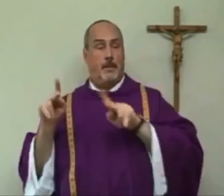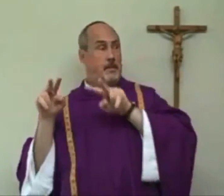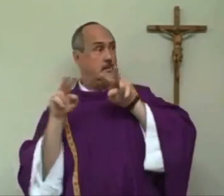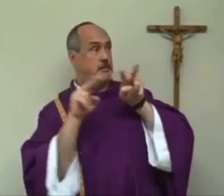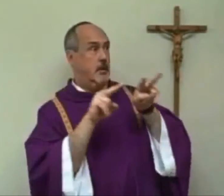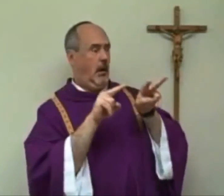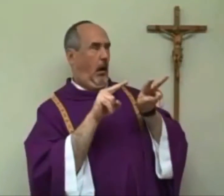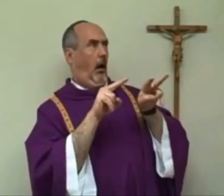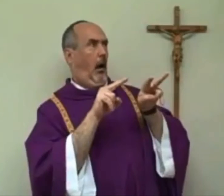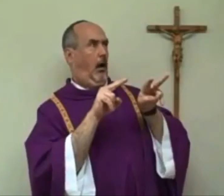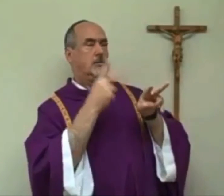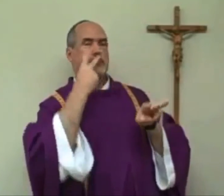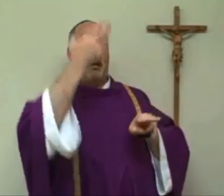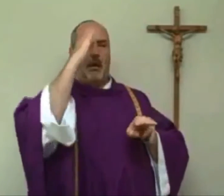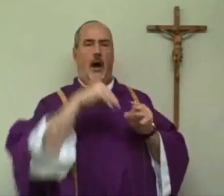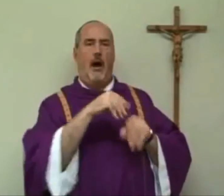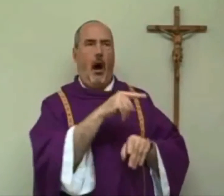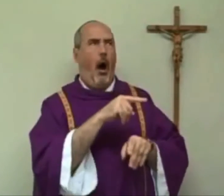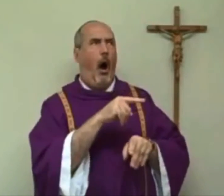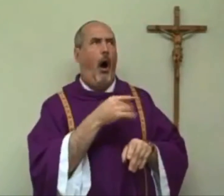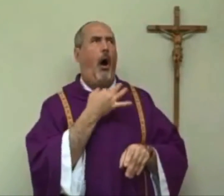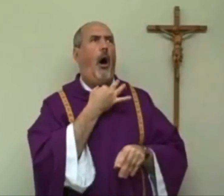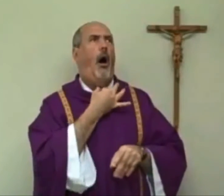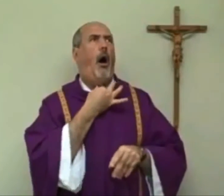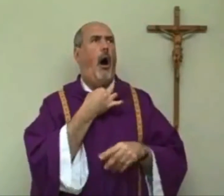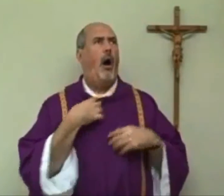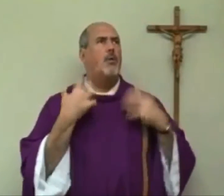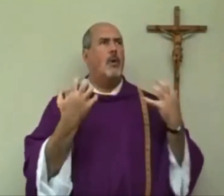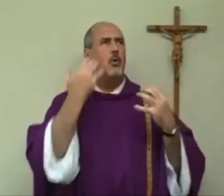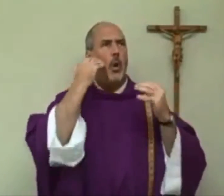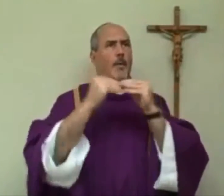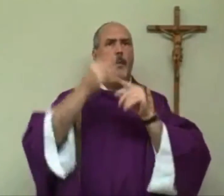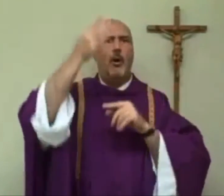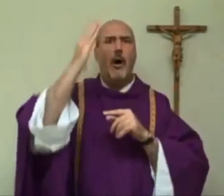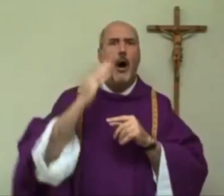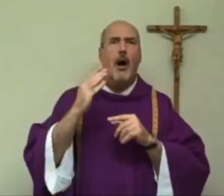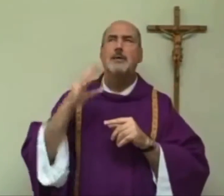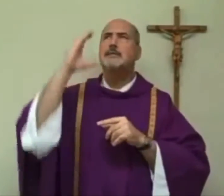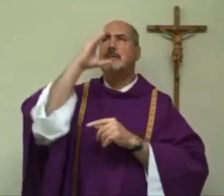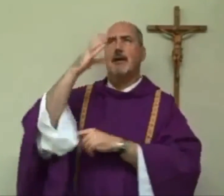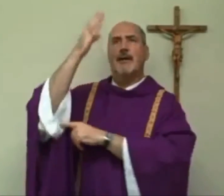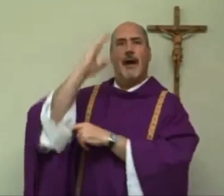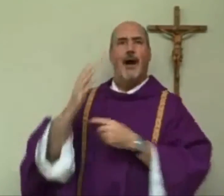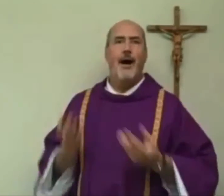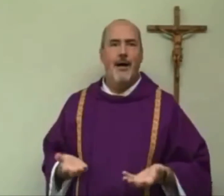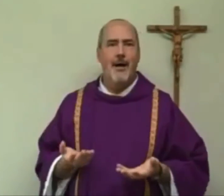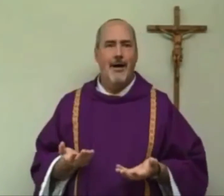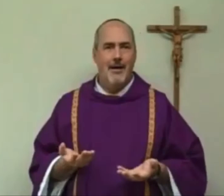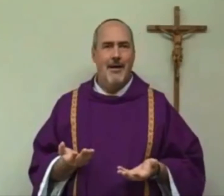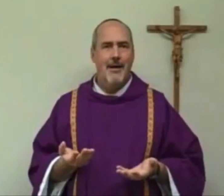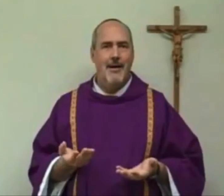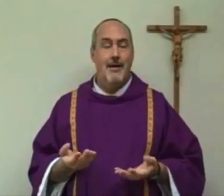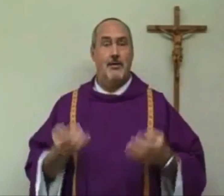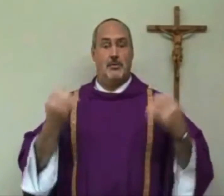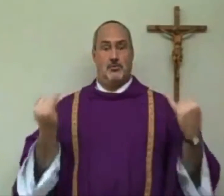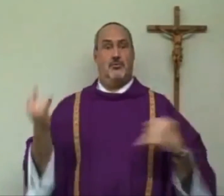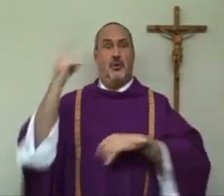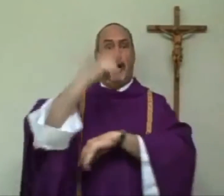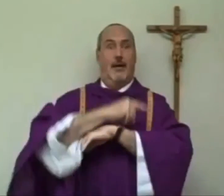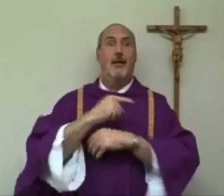me. But when people look at us and they see God in us, then they want to know more about God and connect to